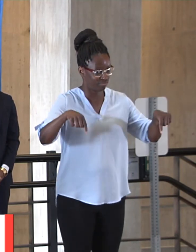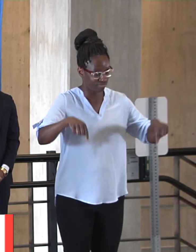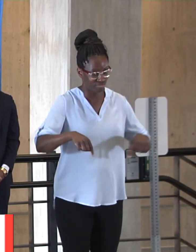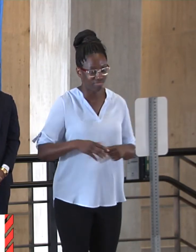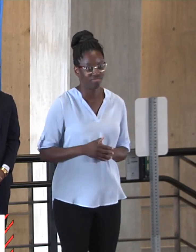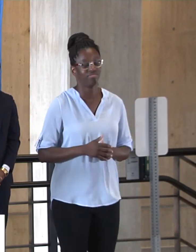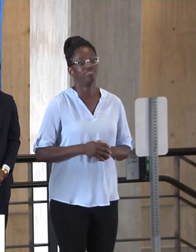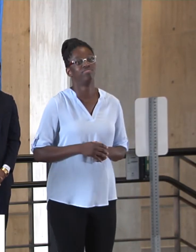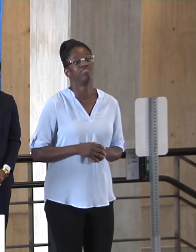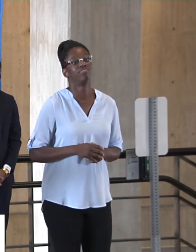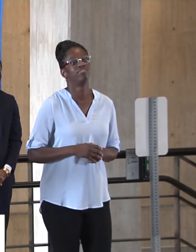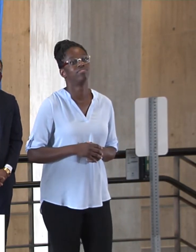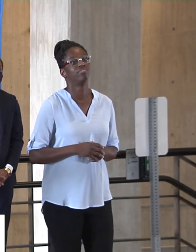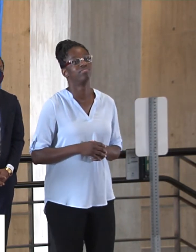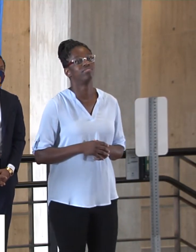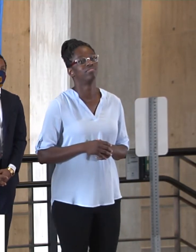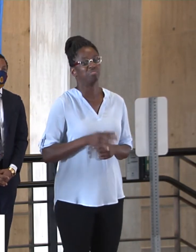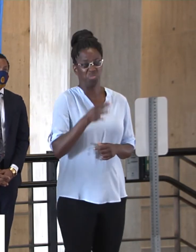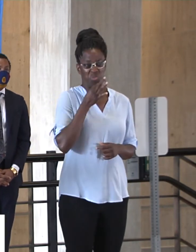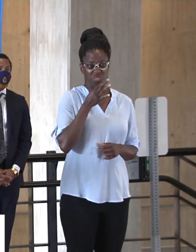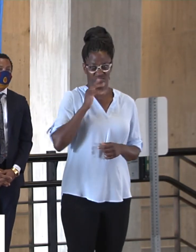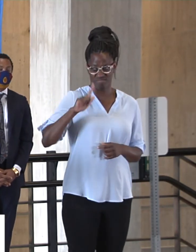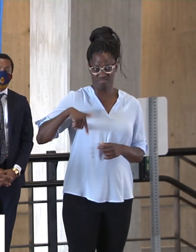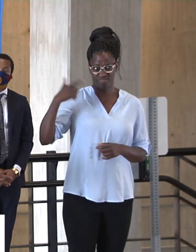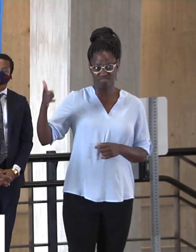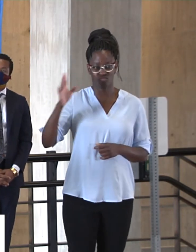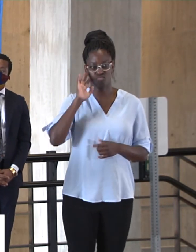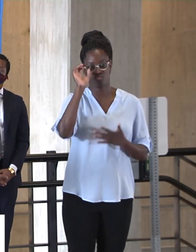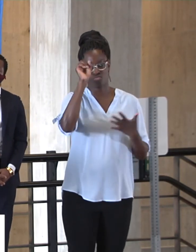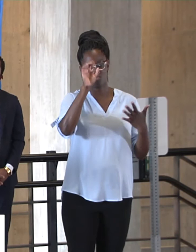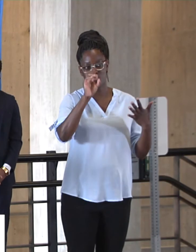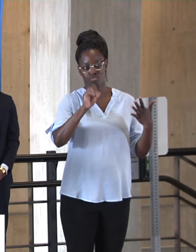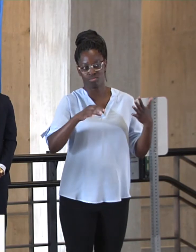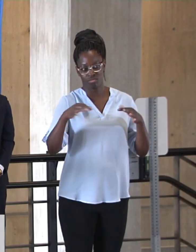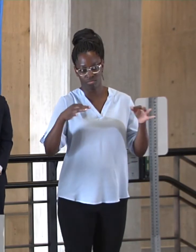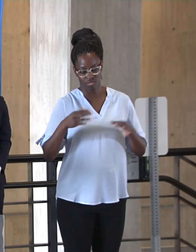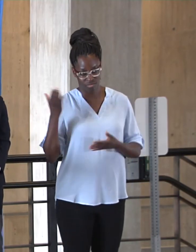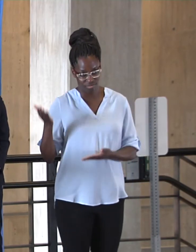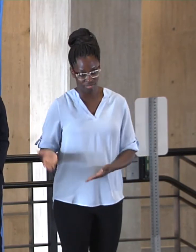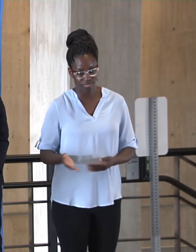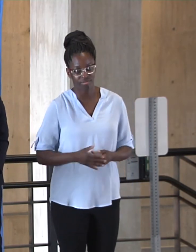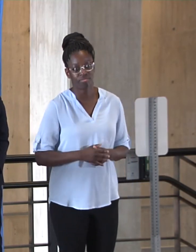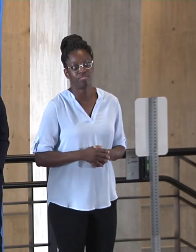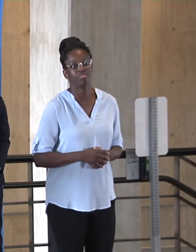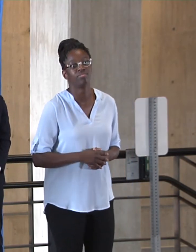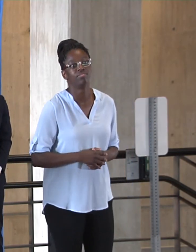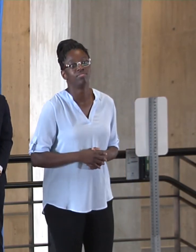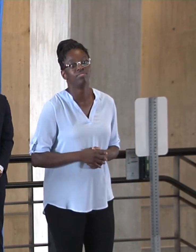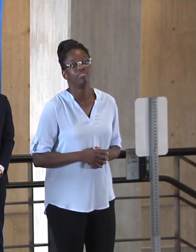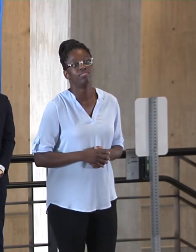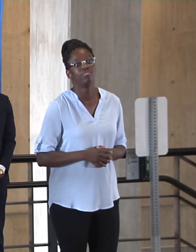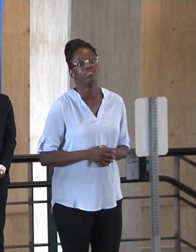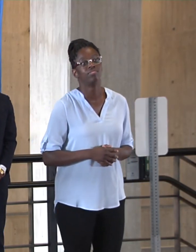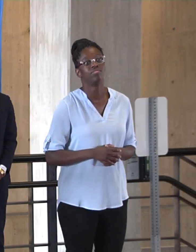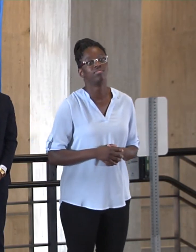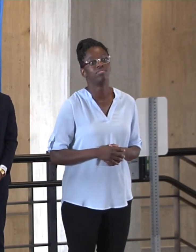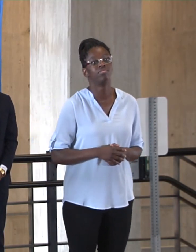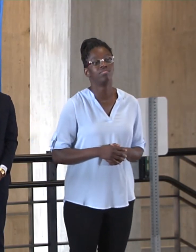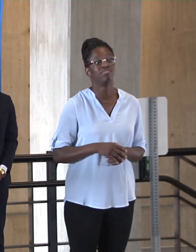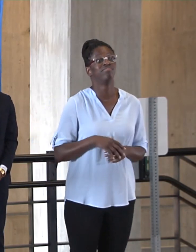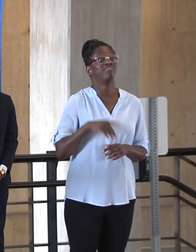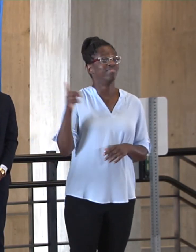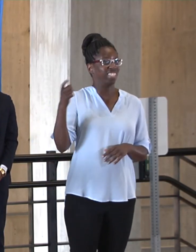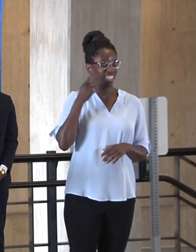Chief Equity Officer, she asked me a question the other day, and she